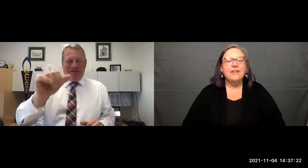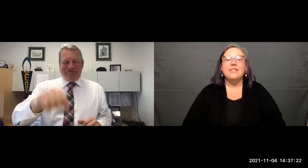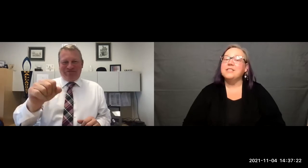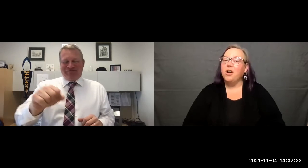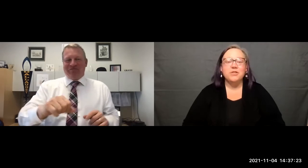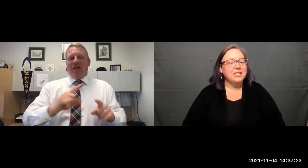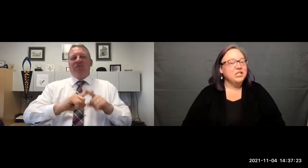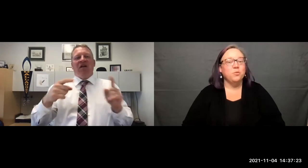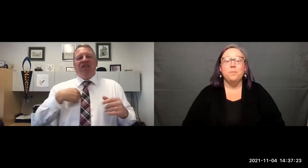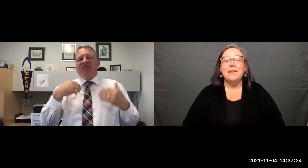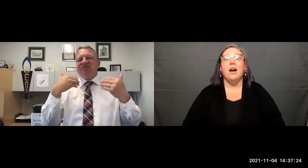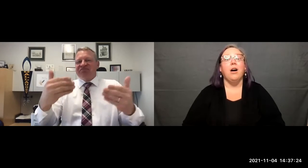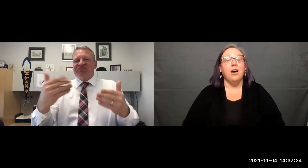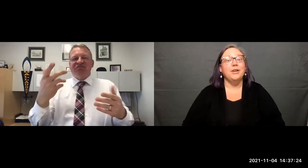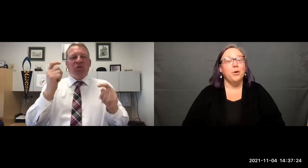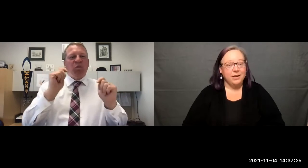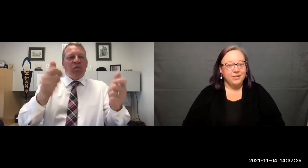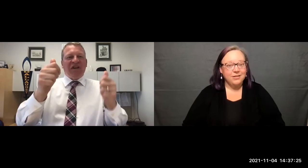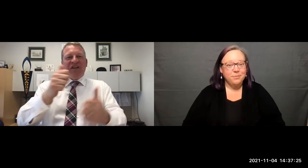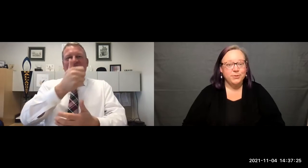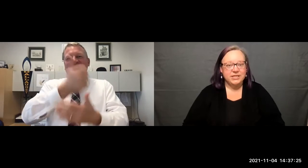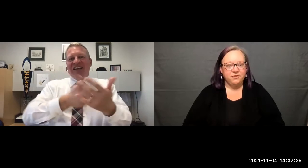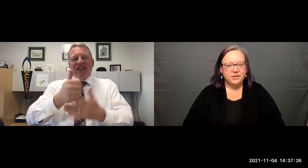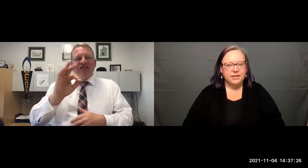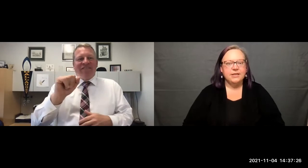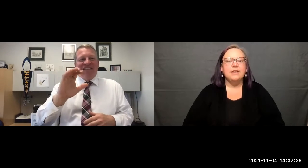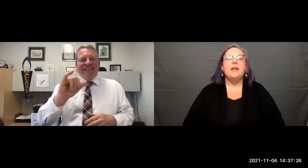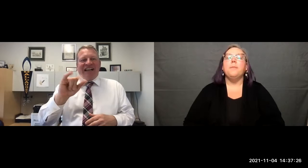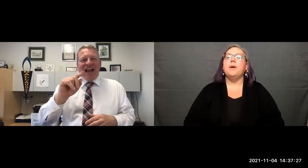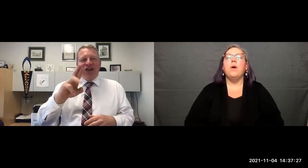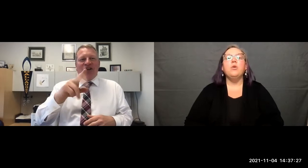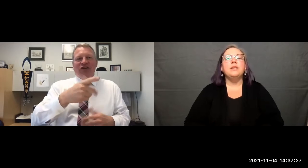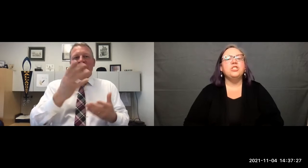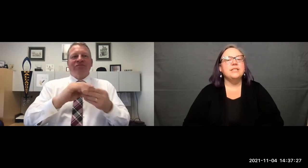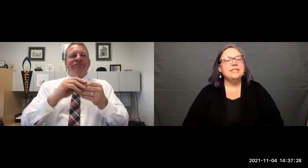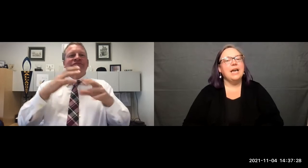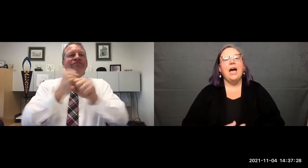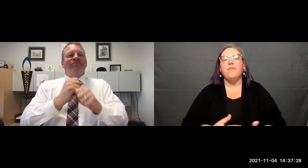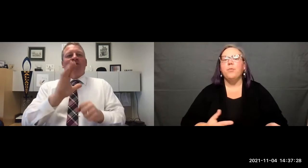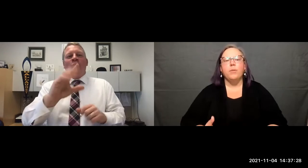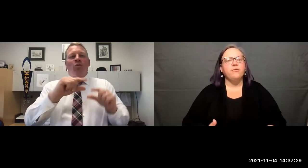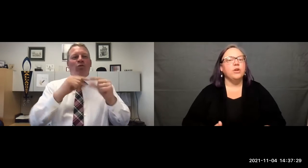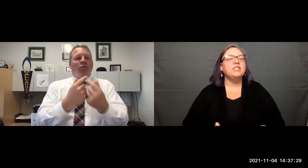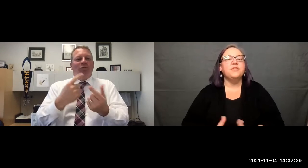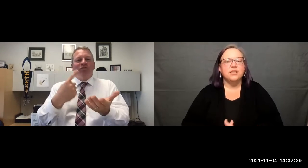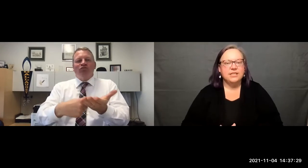This conversation will be ongoing, most definitely. But why don't we just have a moment for each